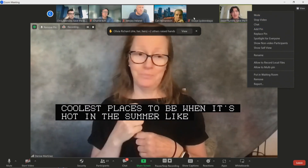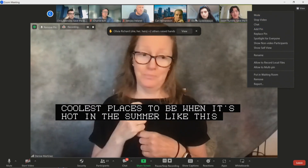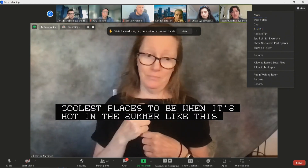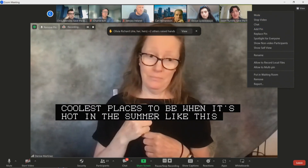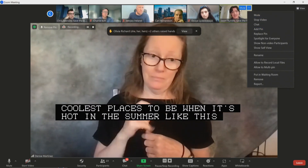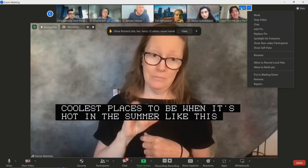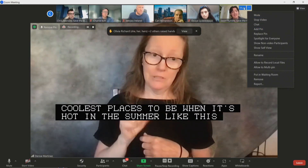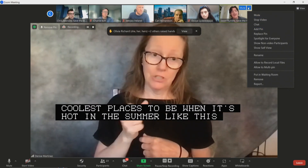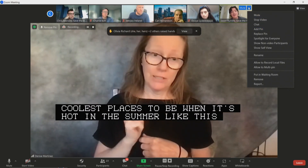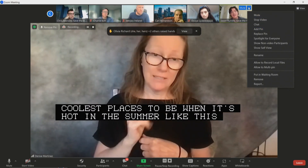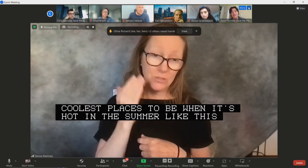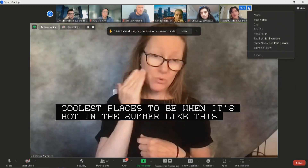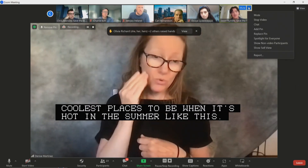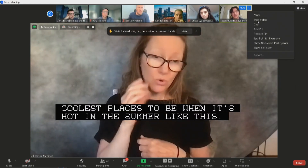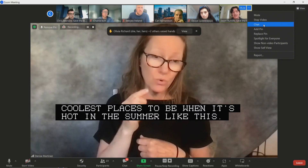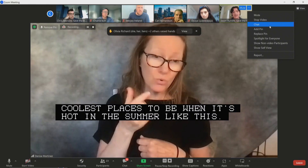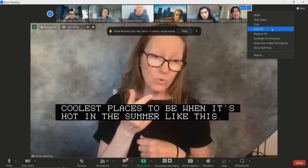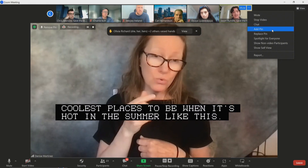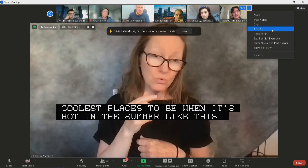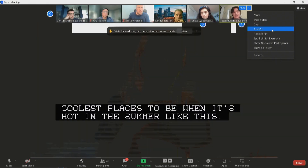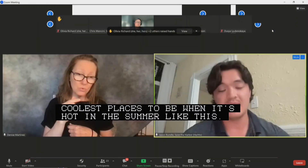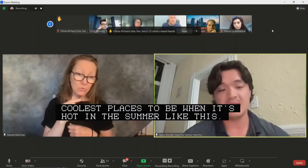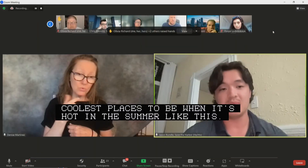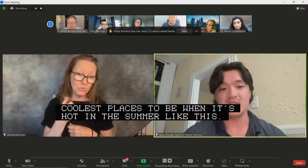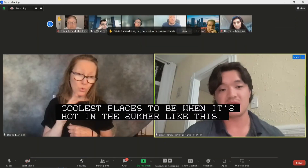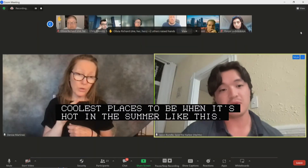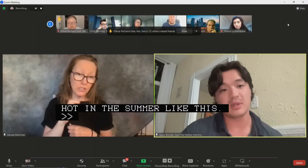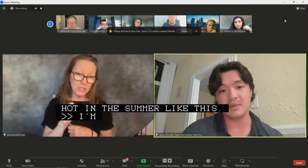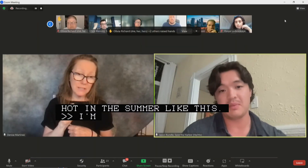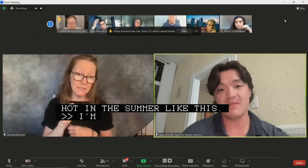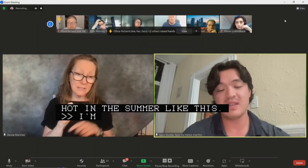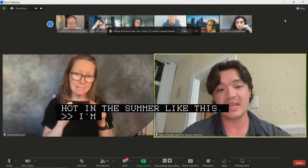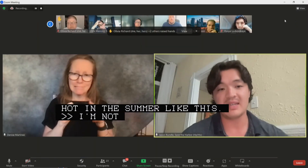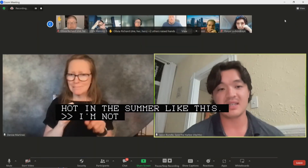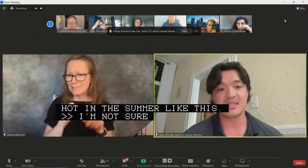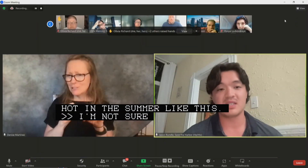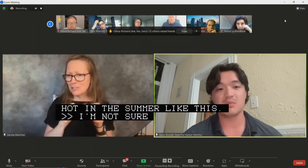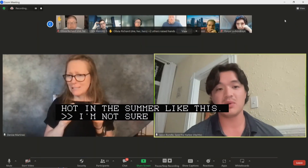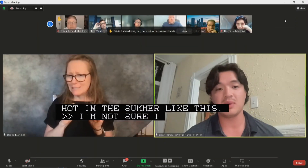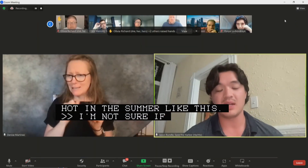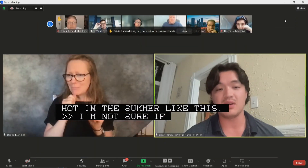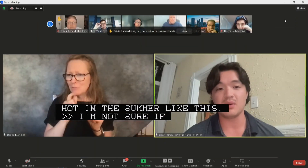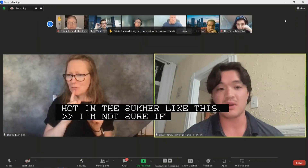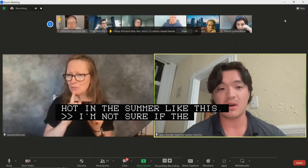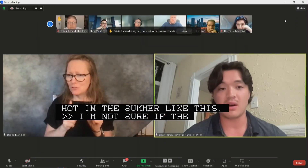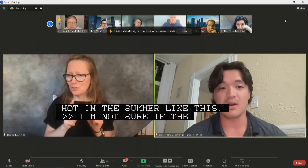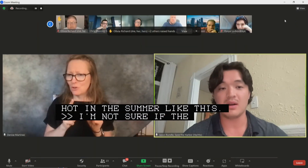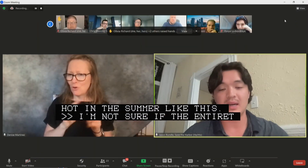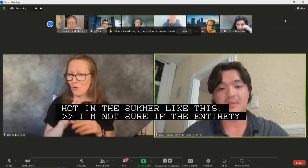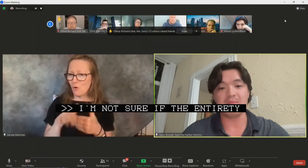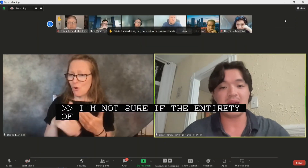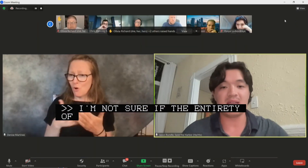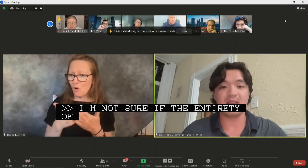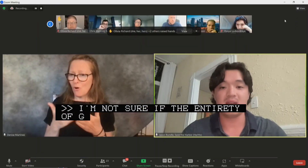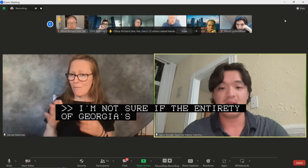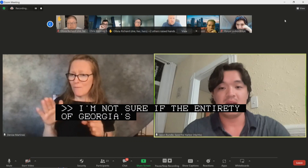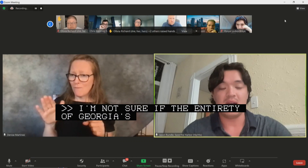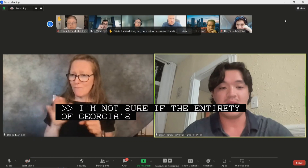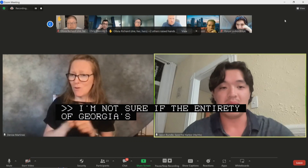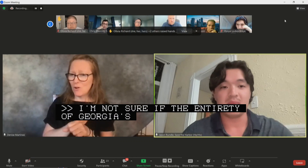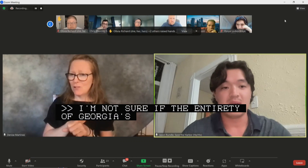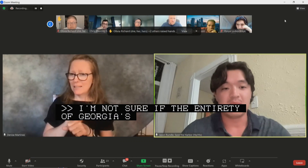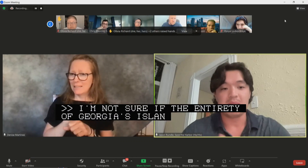I'm not sure if the entirety of George's Island is fully paved and accessible, but I know there are many